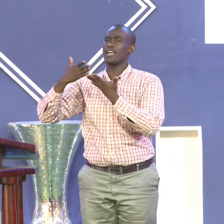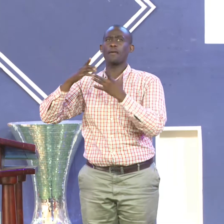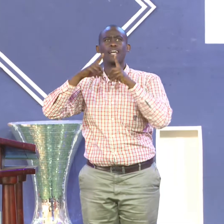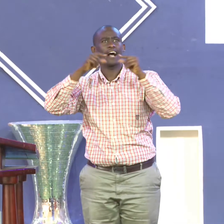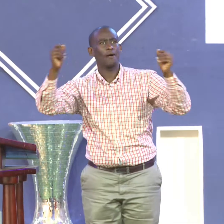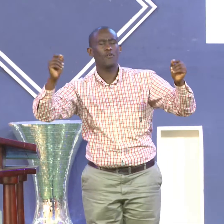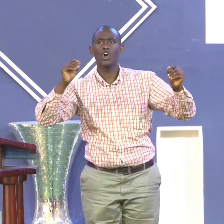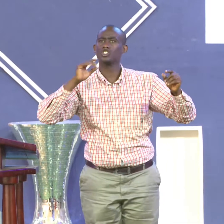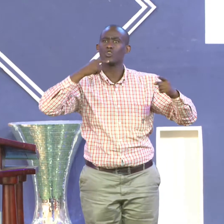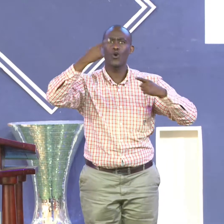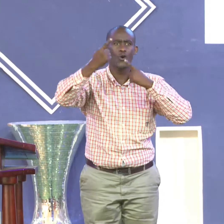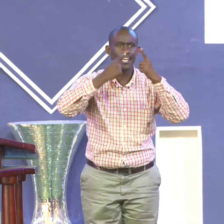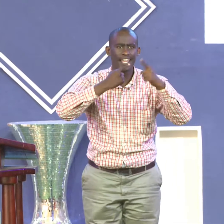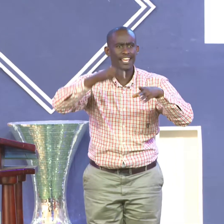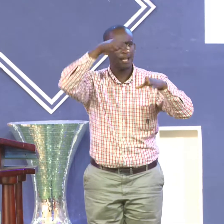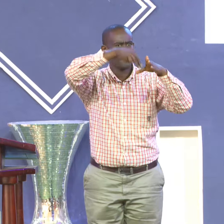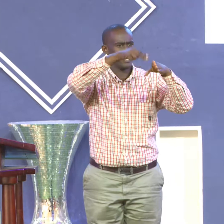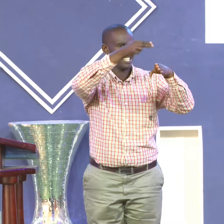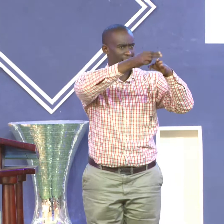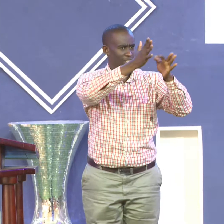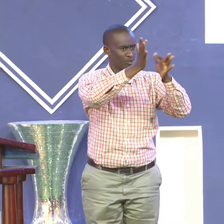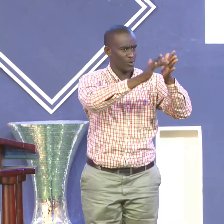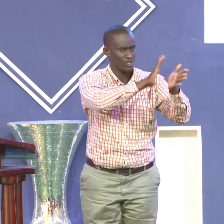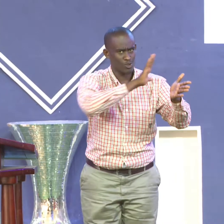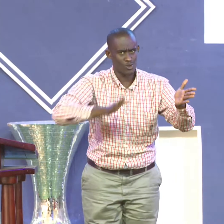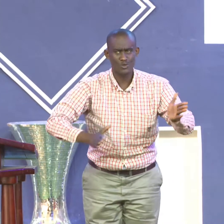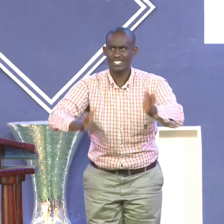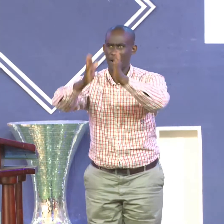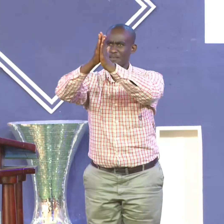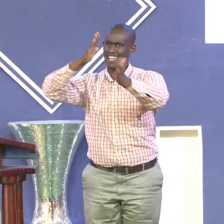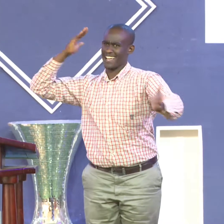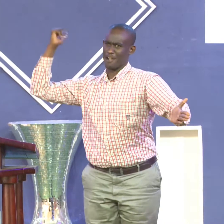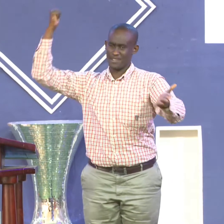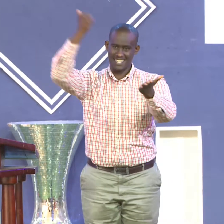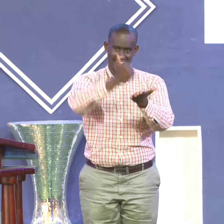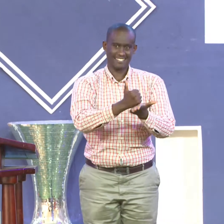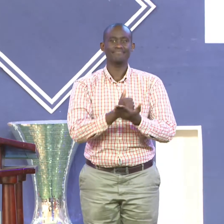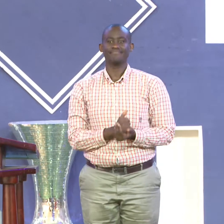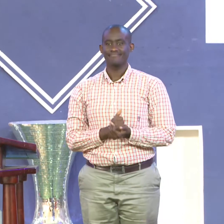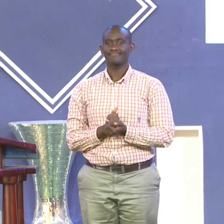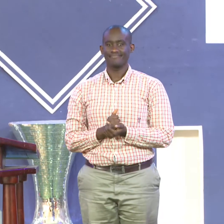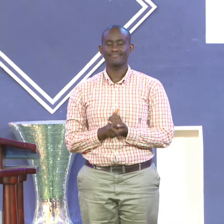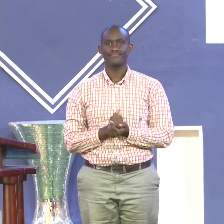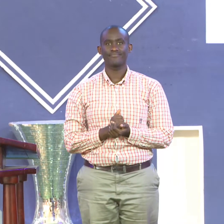words to speak. In Christ Jesus we've prayed. Amen.